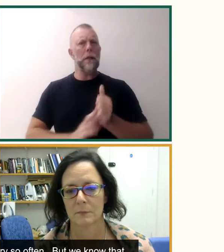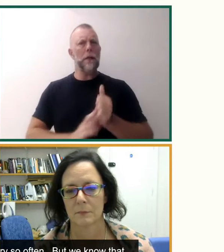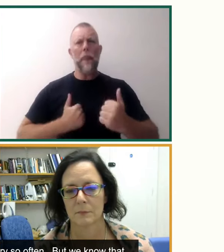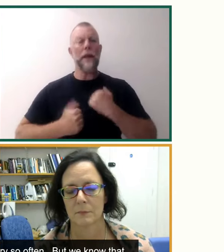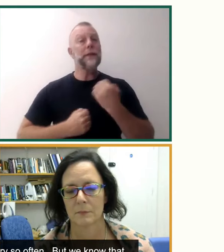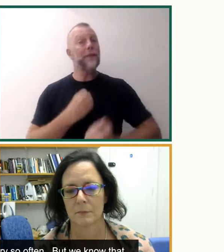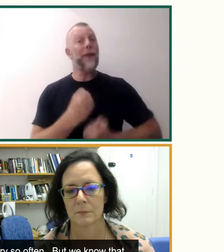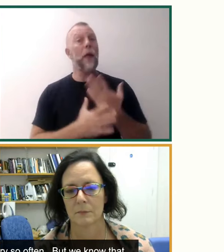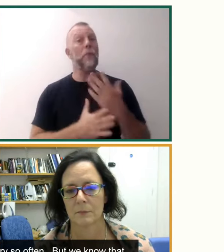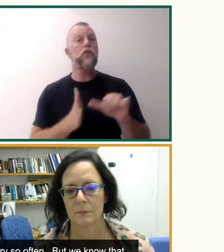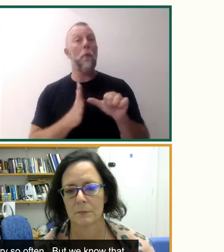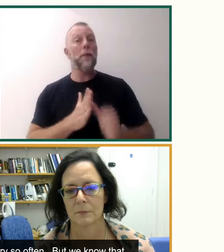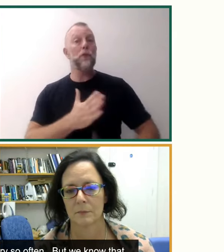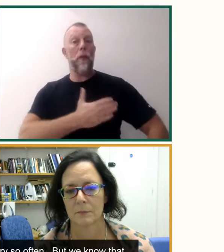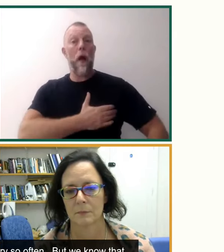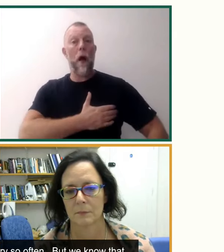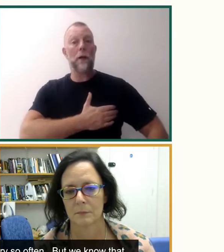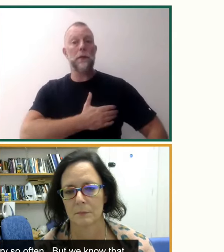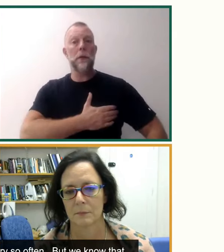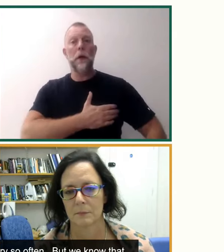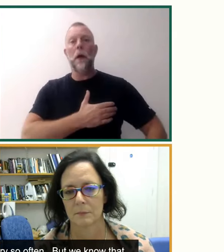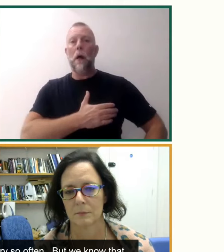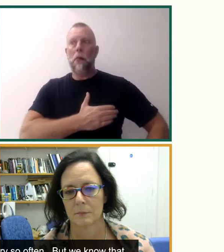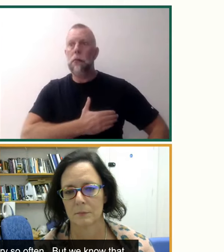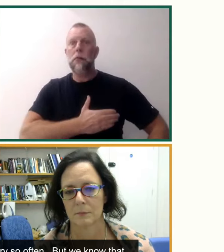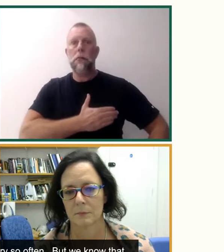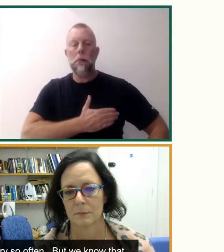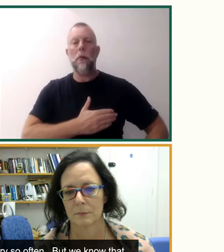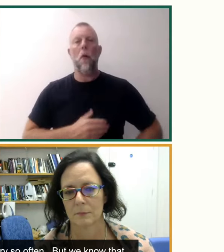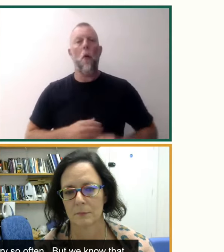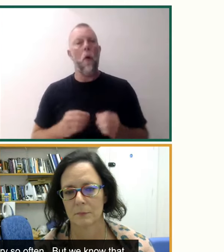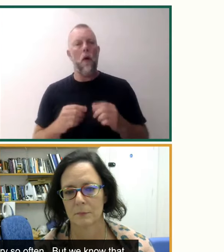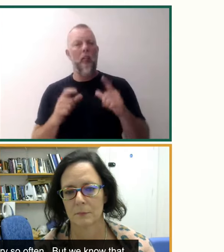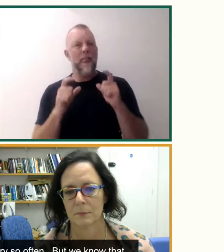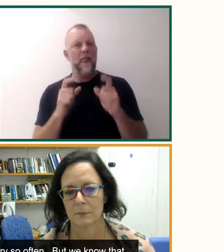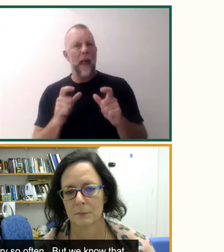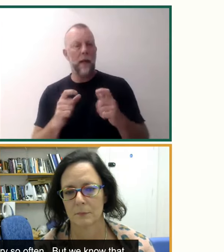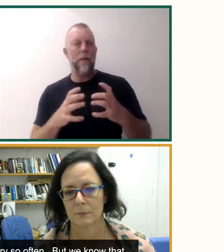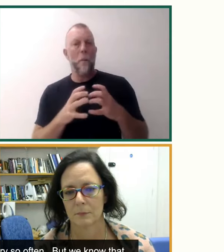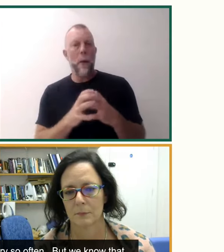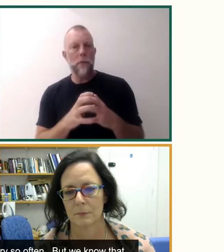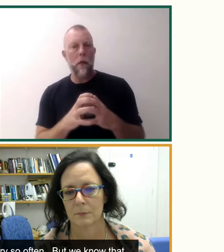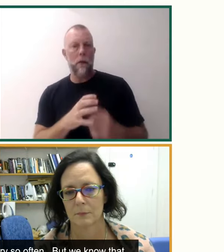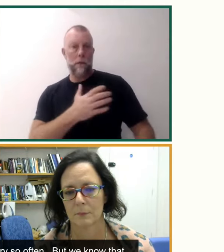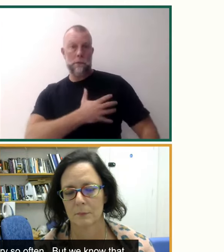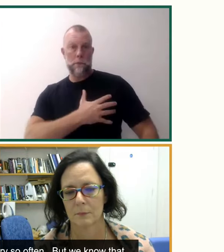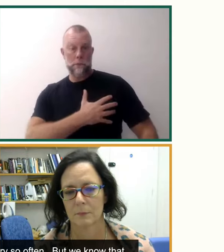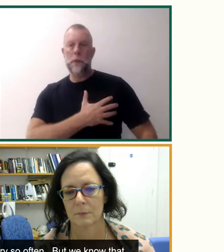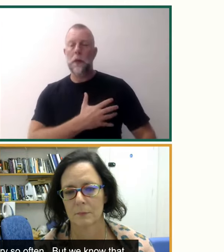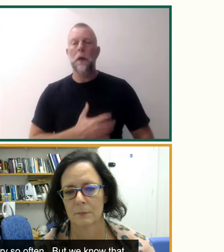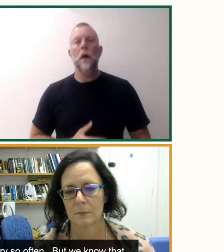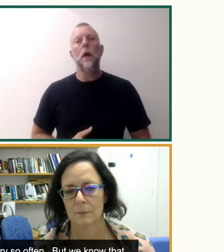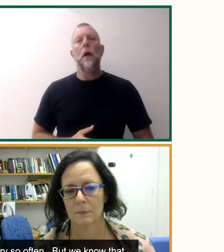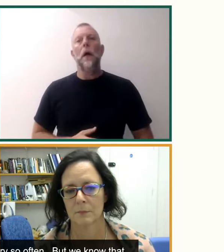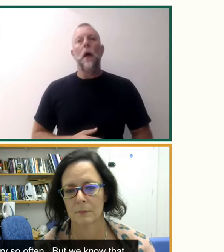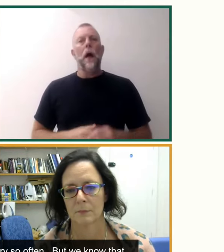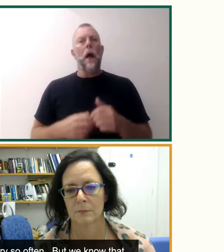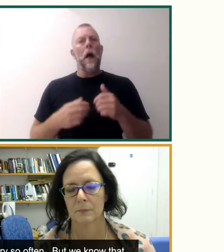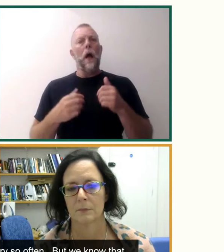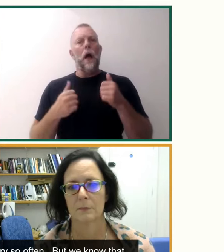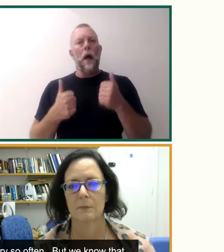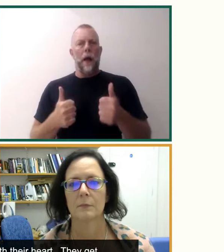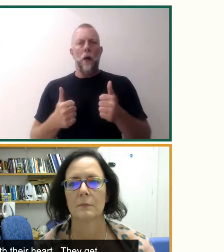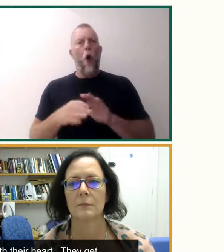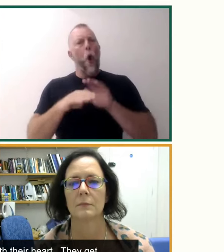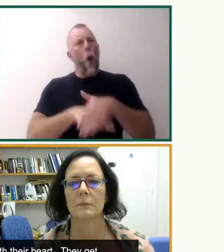heart. You know, they get kind of cardiomyopathy. They get thickening of the heart muscle that becomes pathological. It's good to be not too overweight,